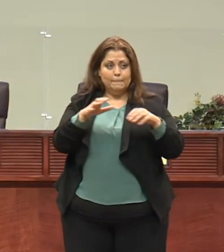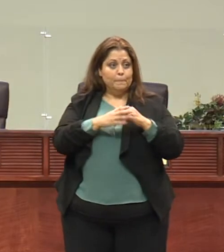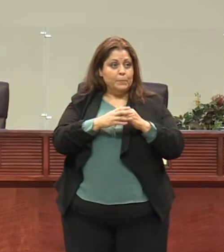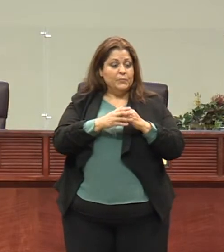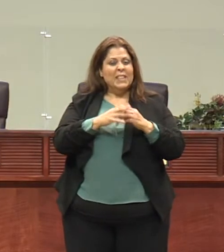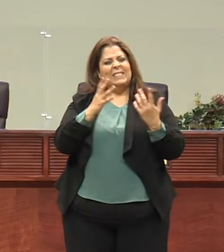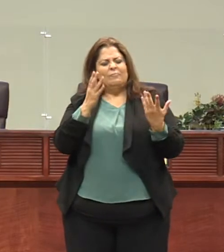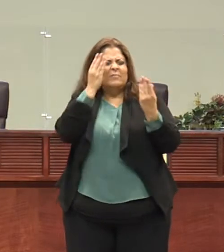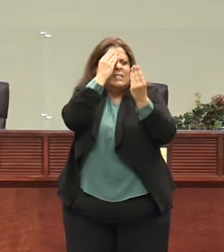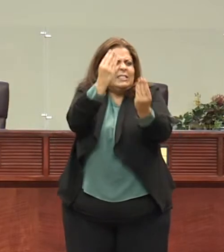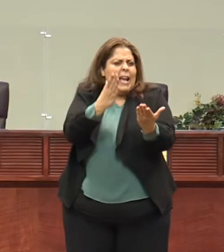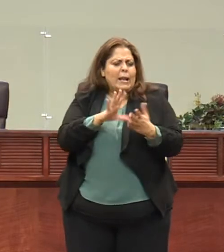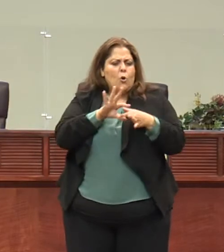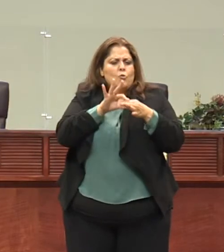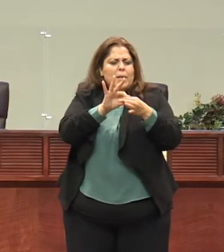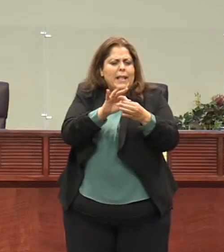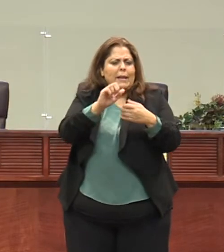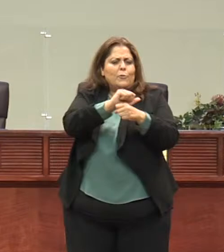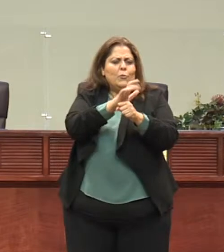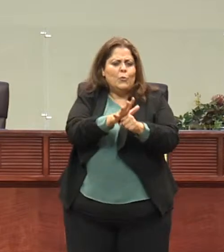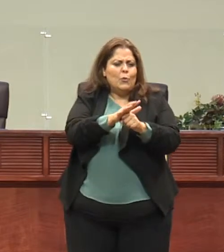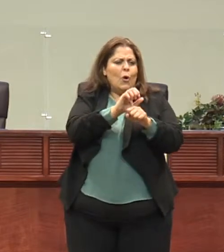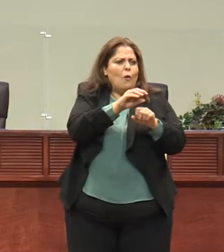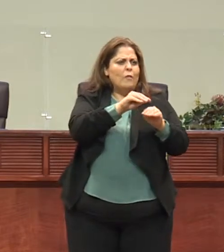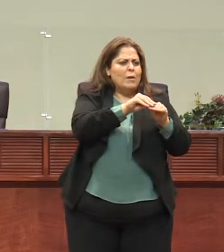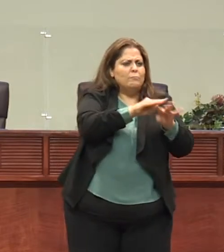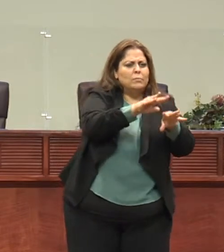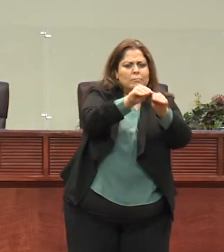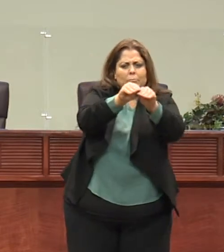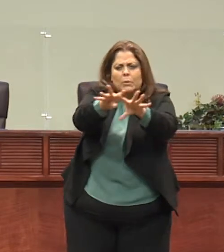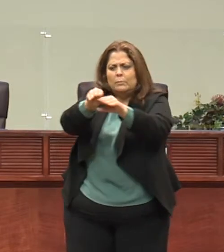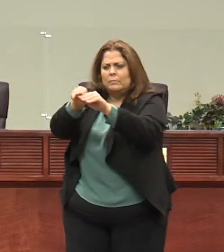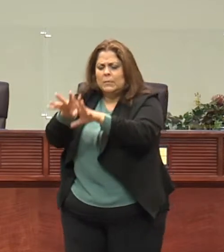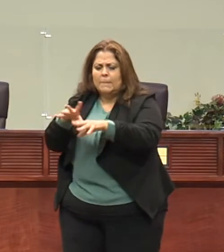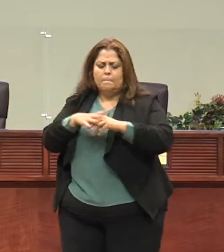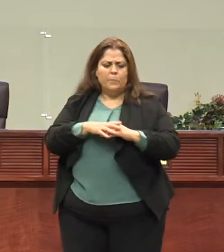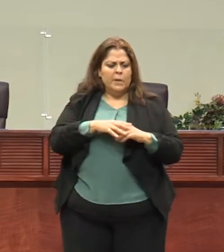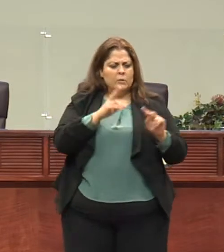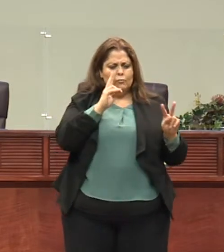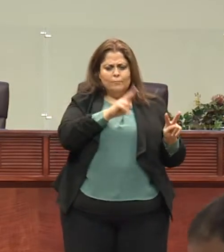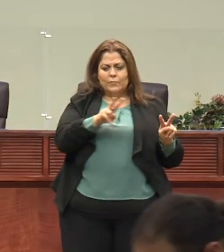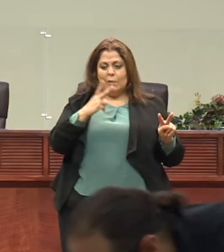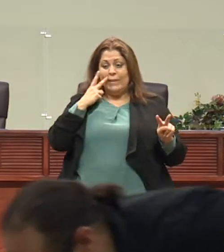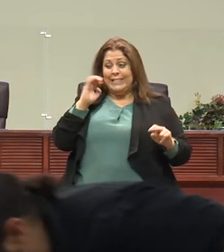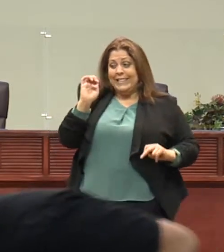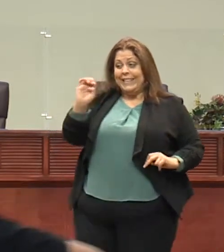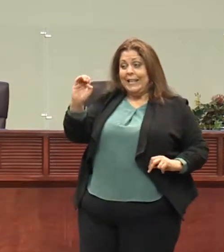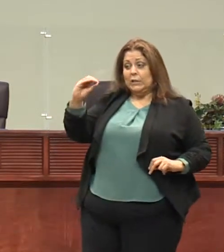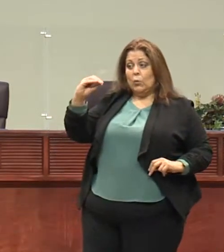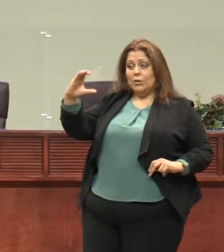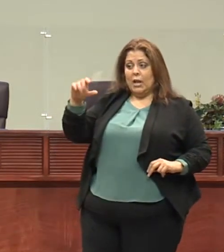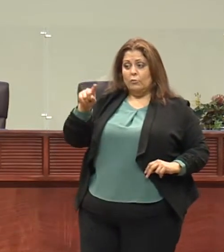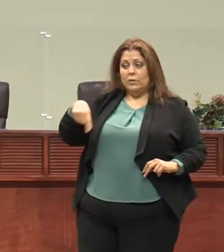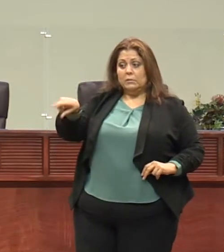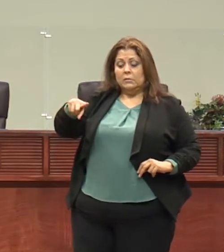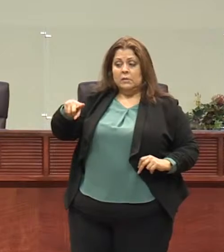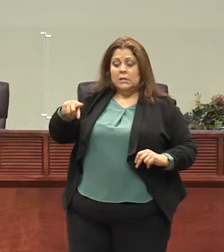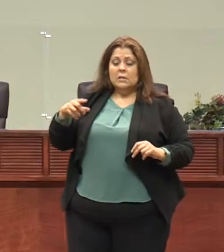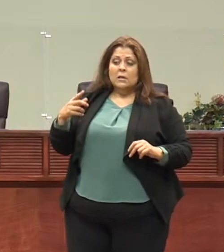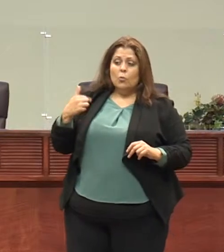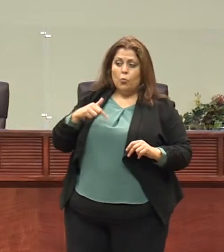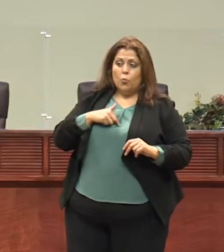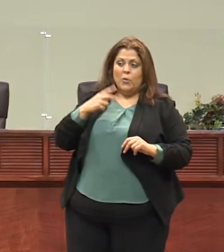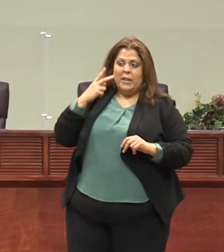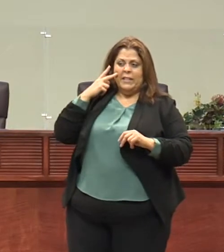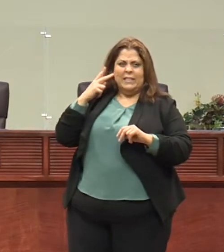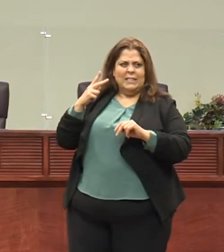et cetera. One of the things that you heard today was when we look at East Orange County based upon the predictive model that